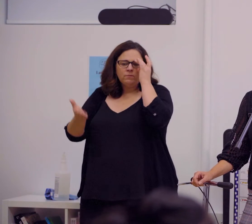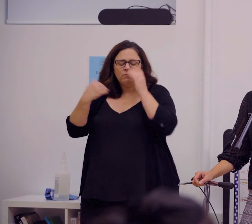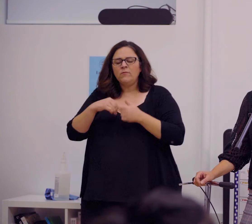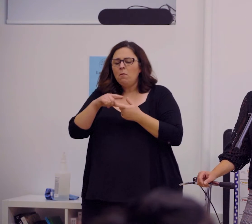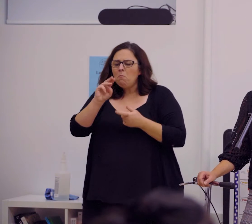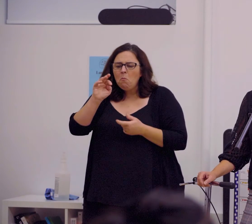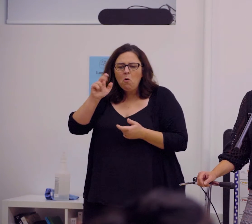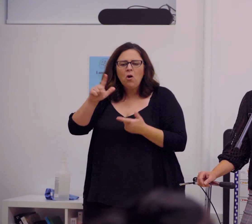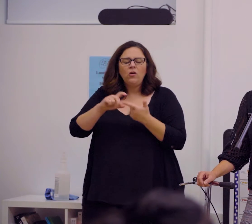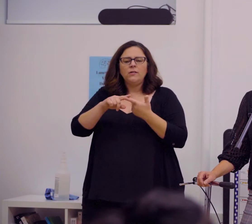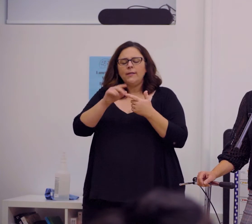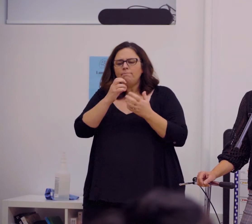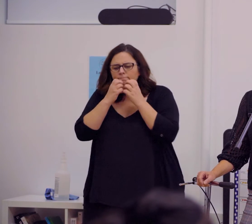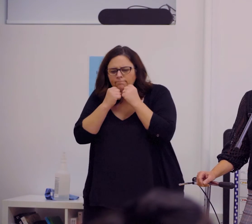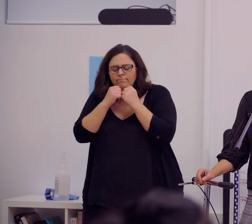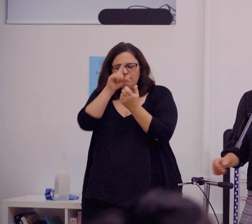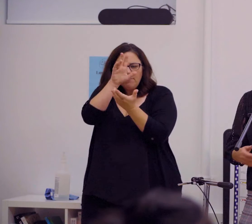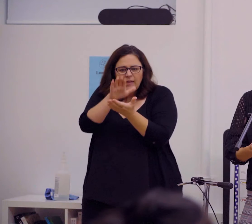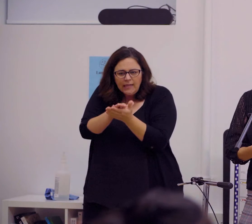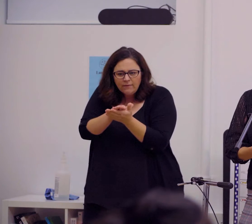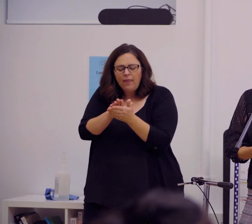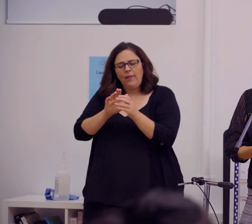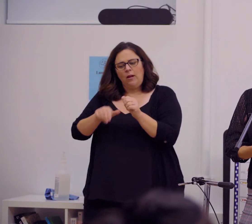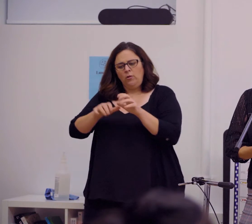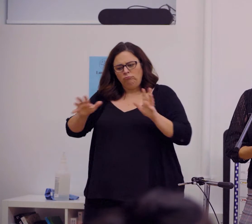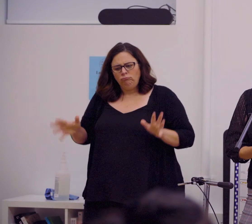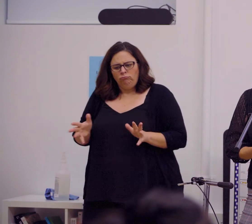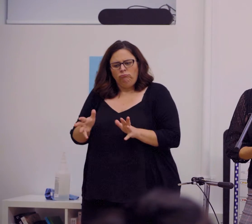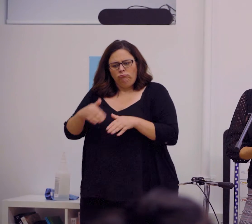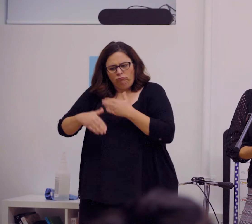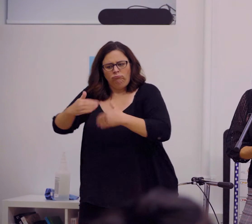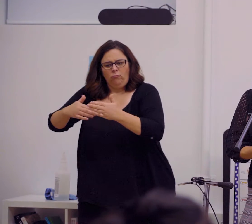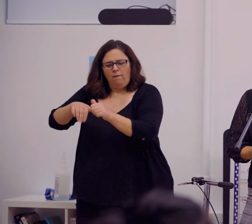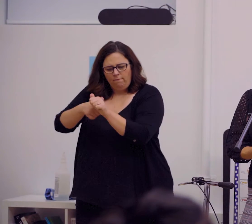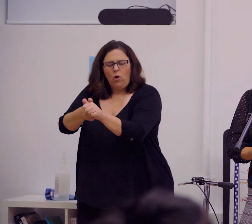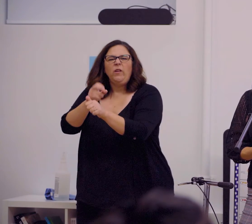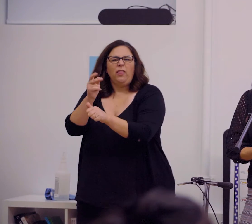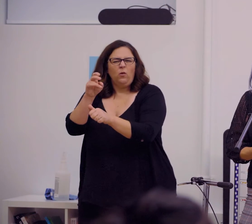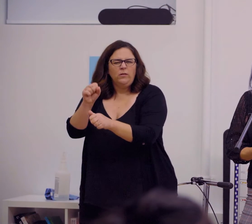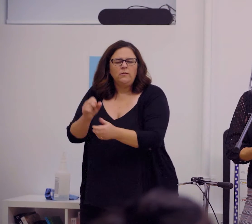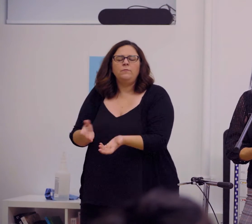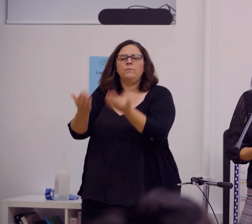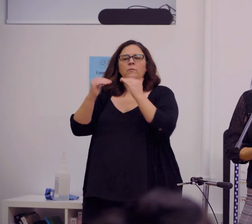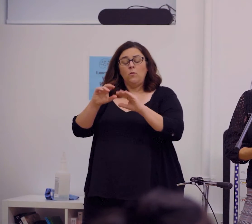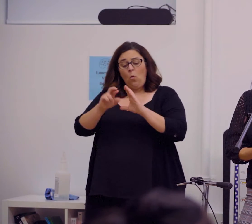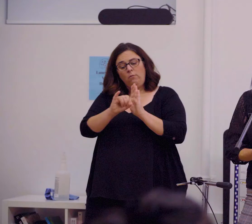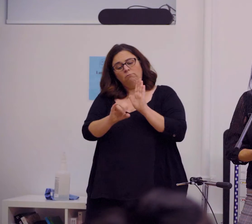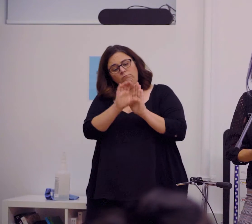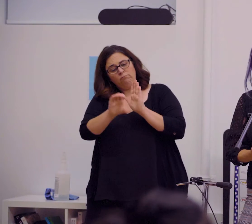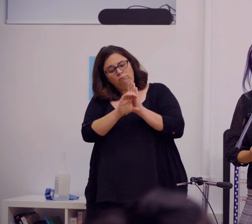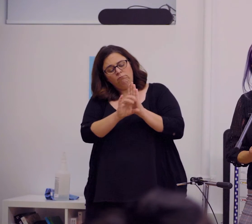nature, guiding beliefs of a person, group, or institution. Or character as the moral qualities distinctive to an